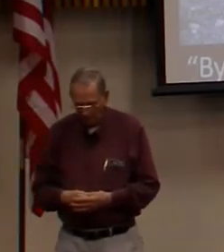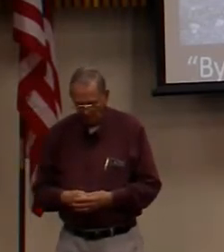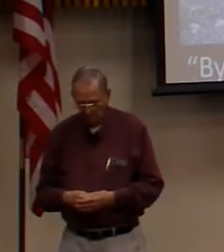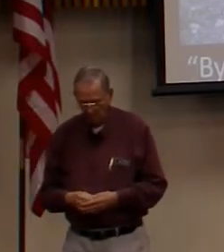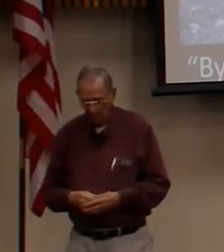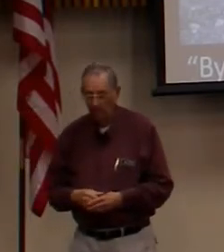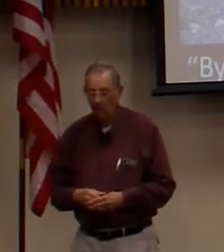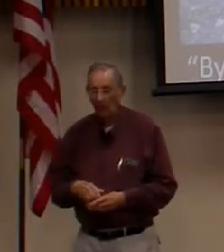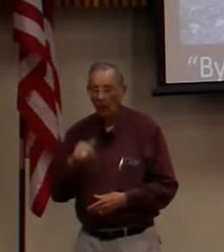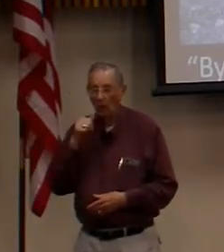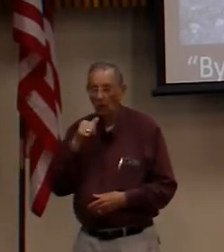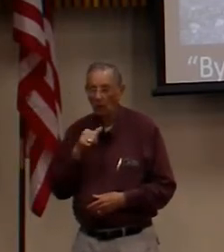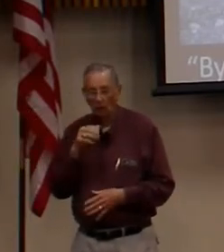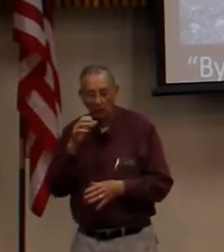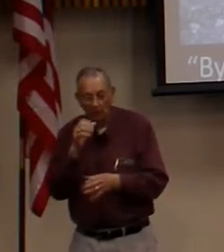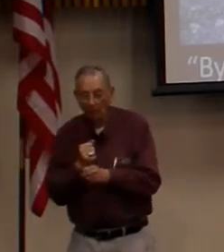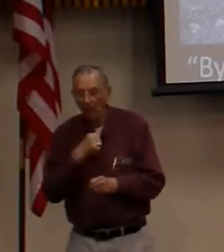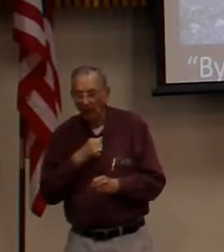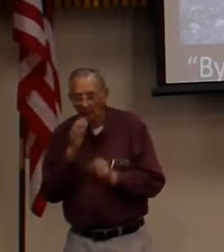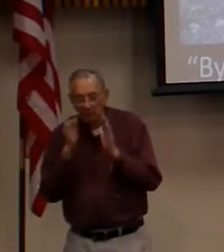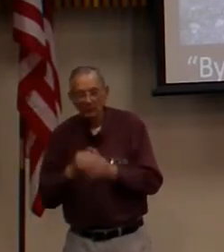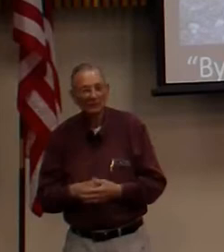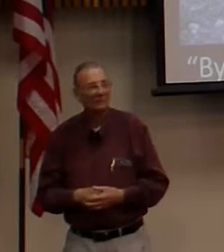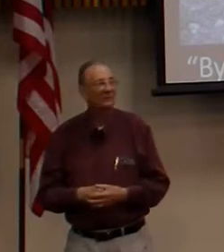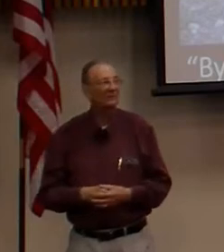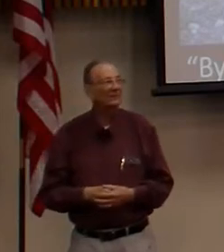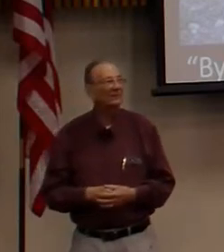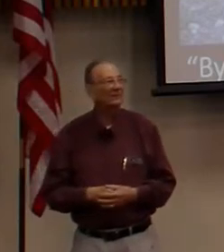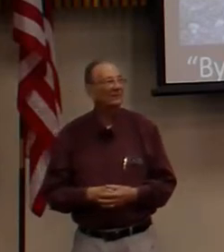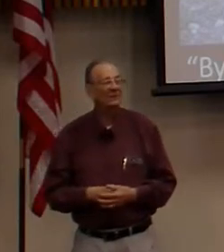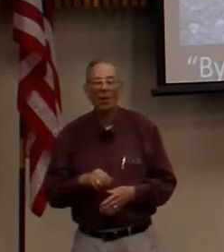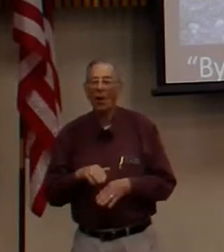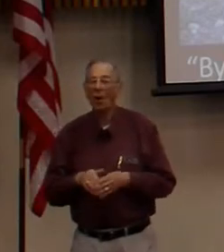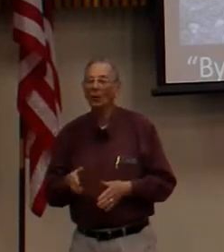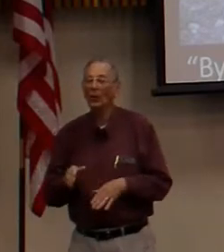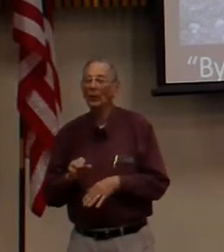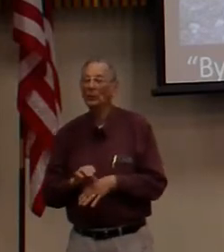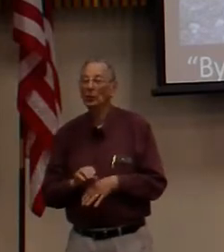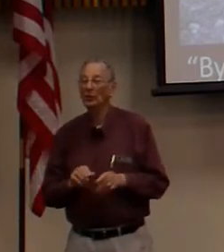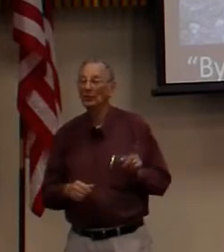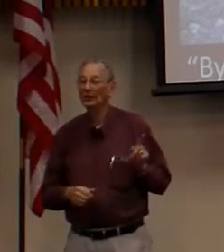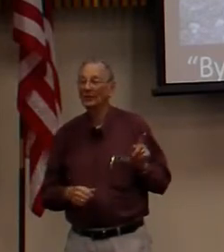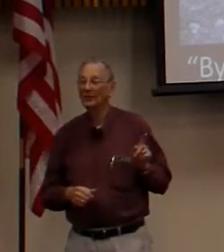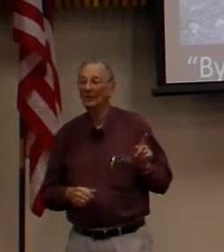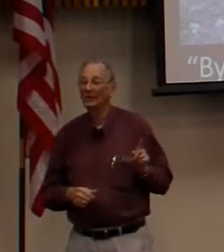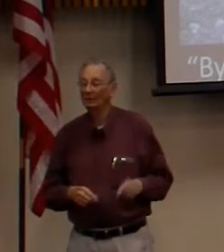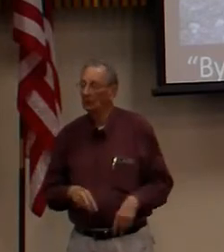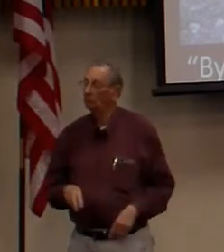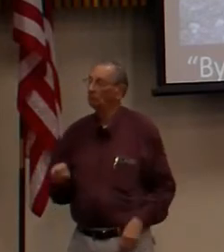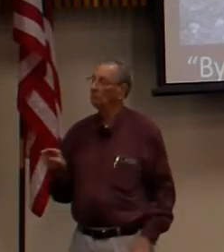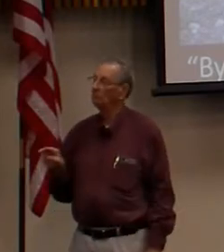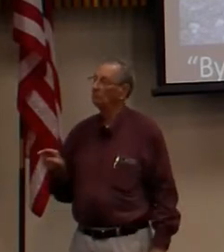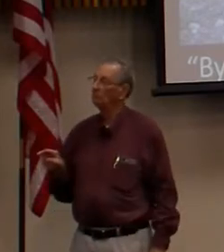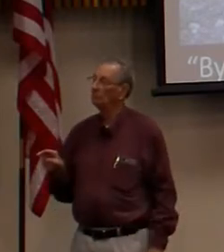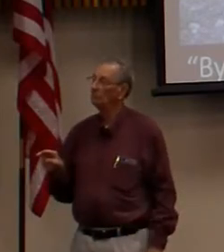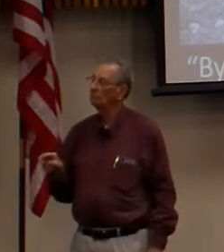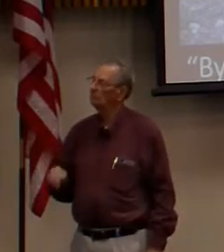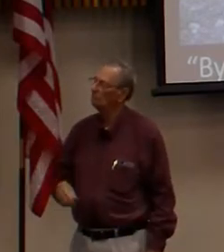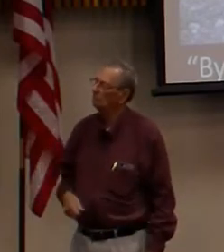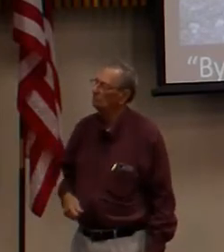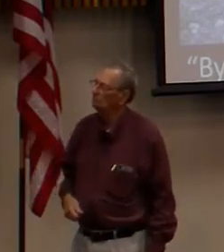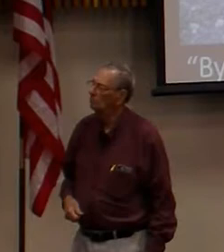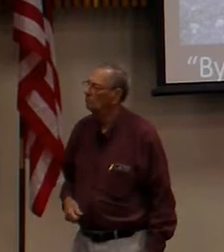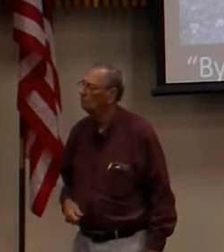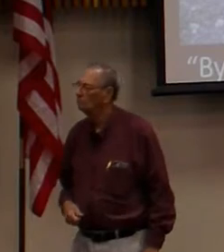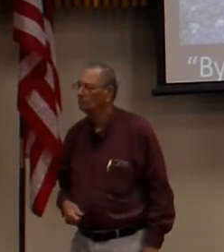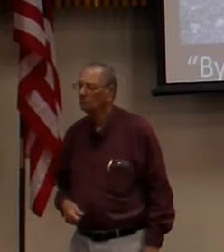This little girl caught my attention. On the way to church, she looks at me and just kind of stares,